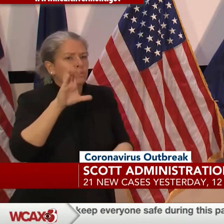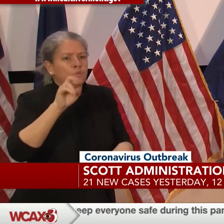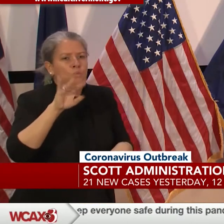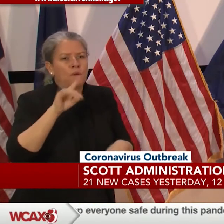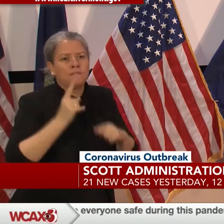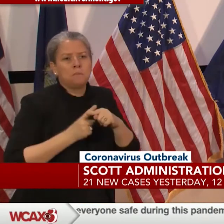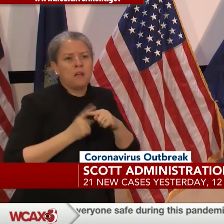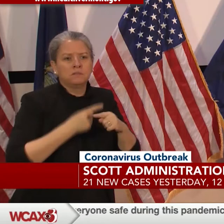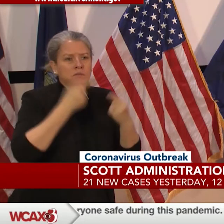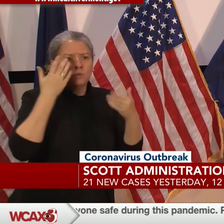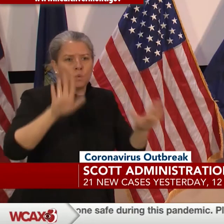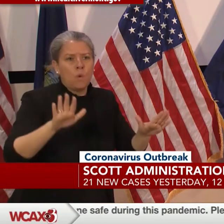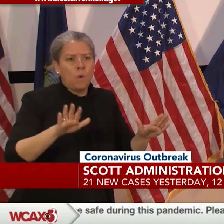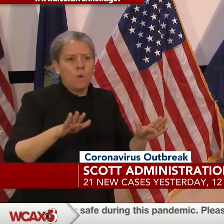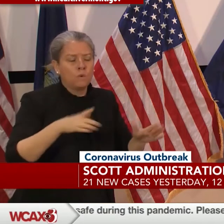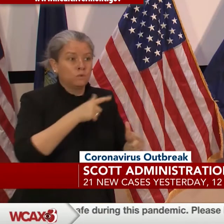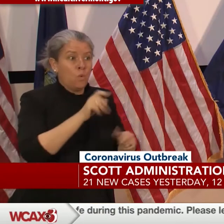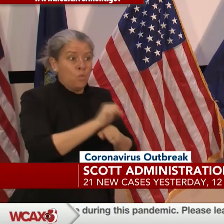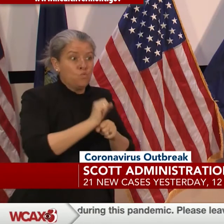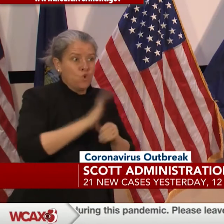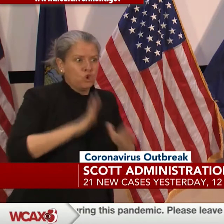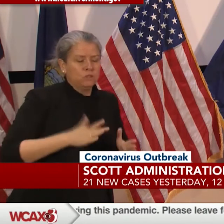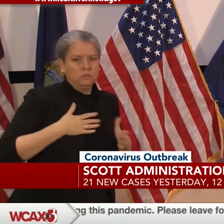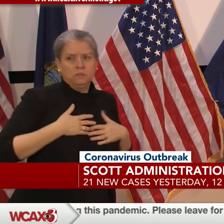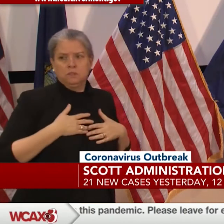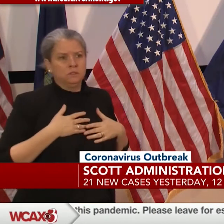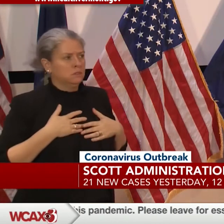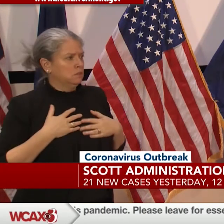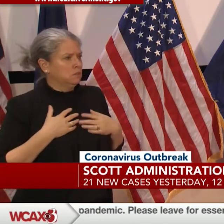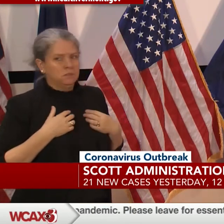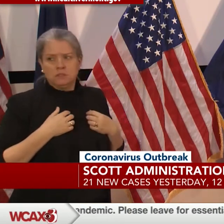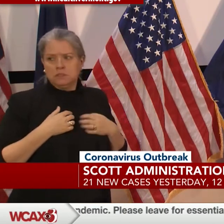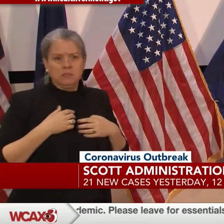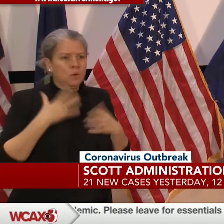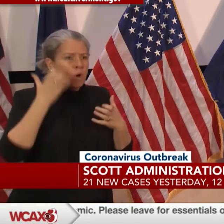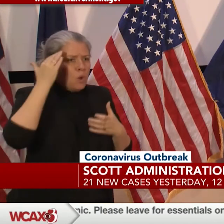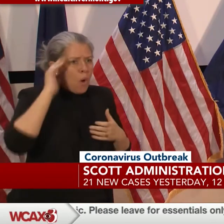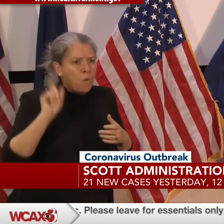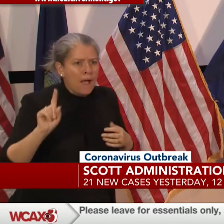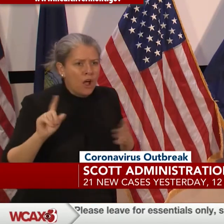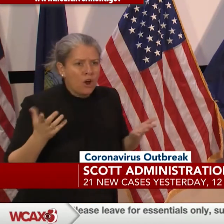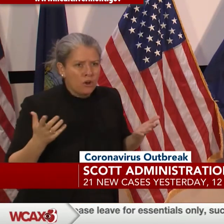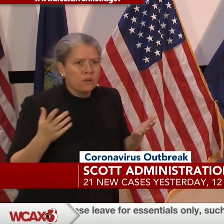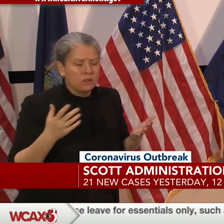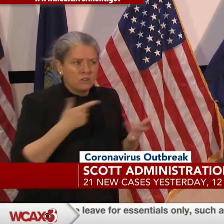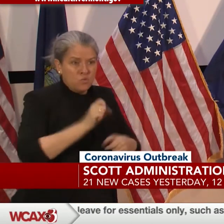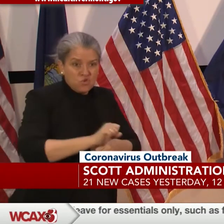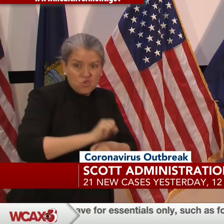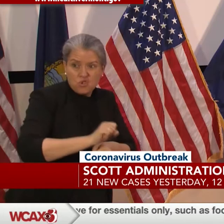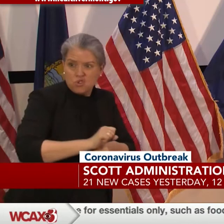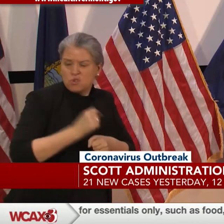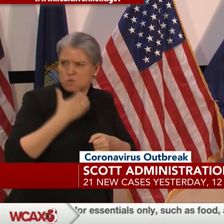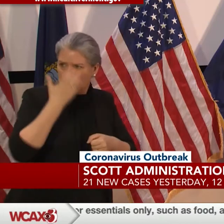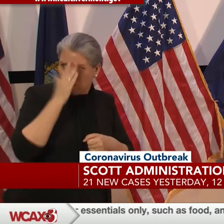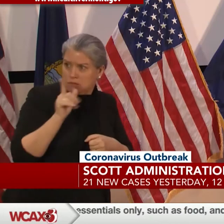this causes concerns by employees not to have full disclosure that they're working on floors. Is there anything the state or the